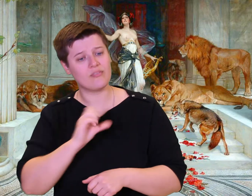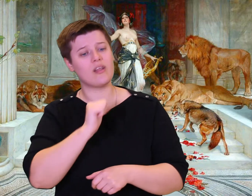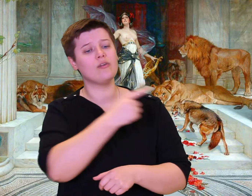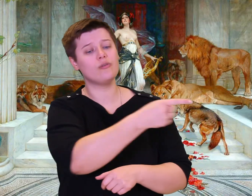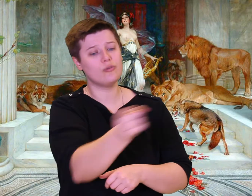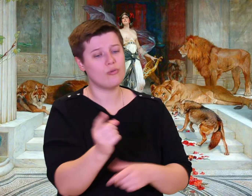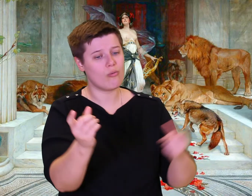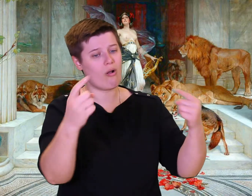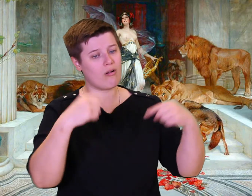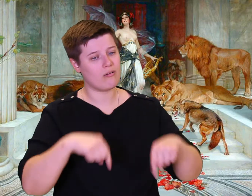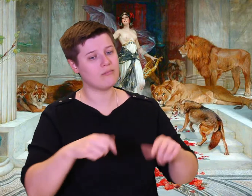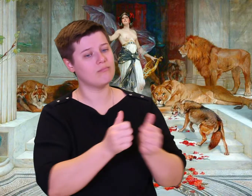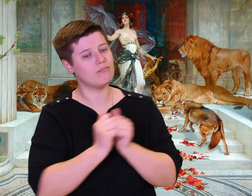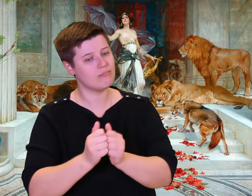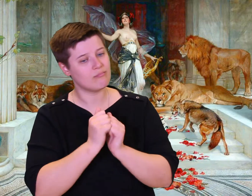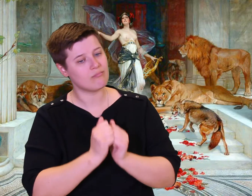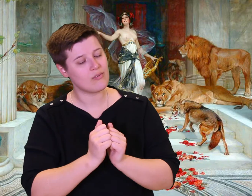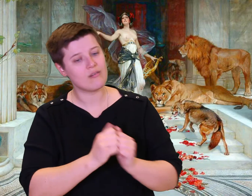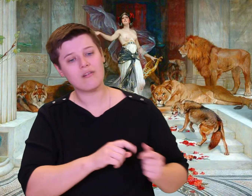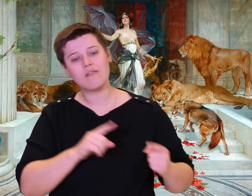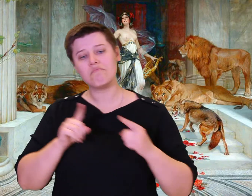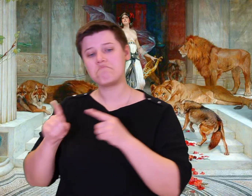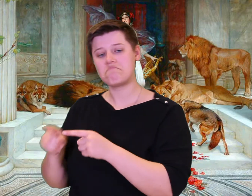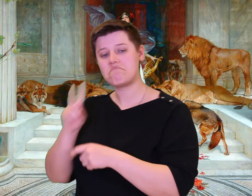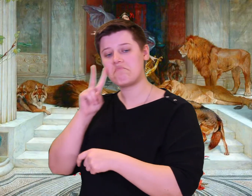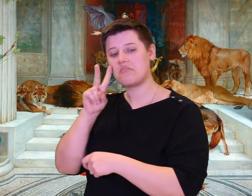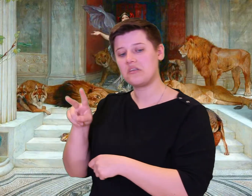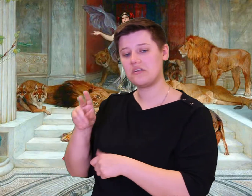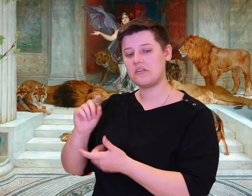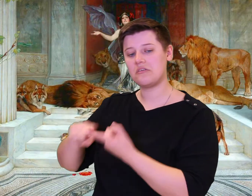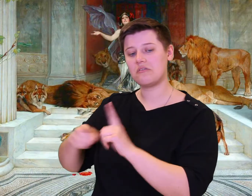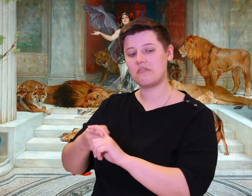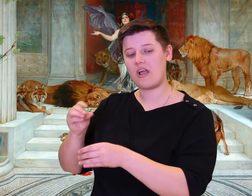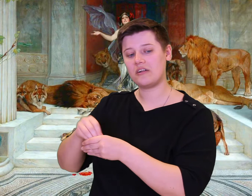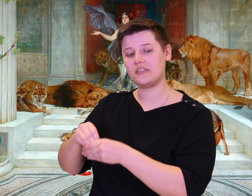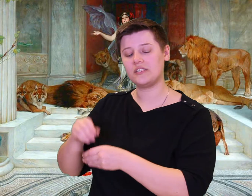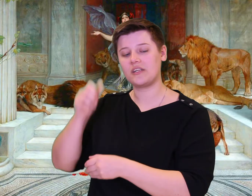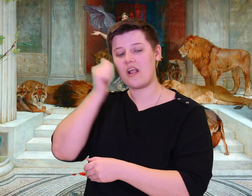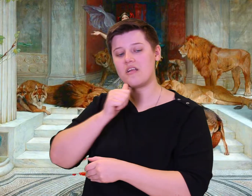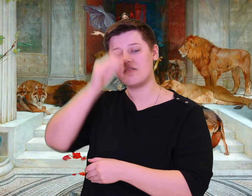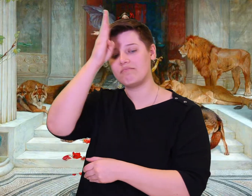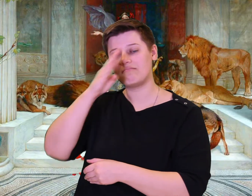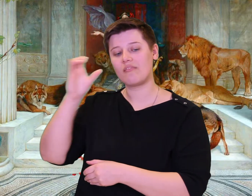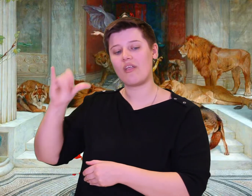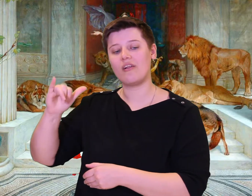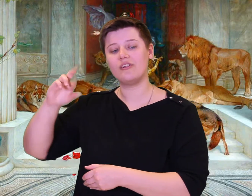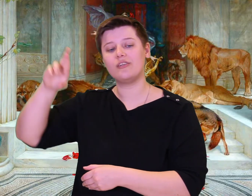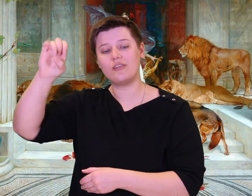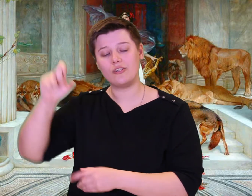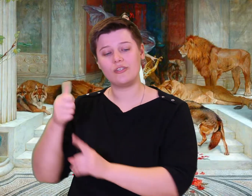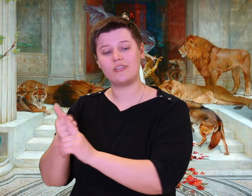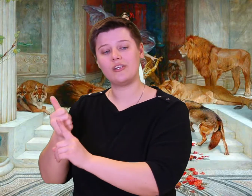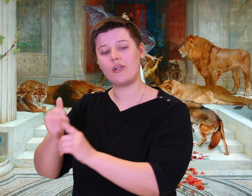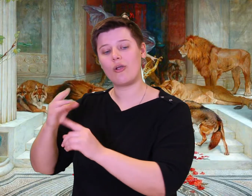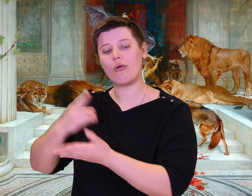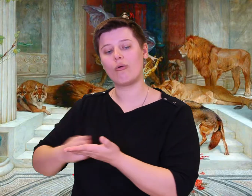I reassured them, saying, "First we must drag up the ship to land and put the stores and all our gear inside the